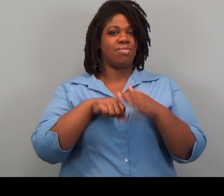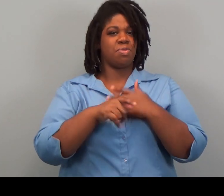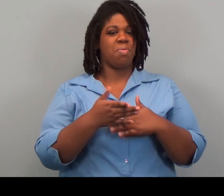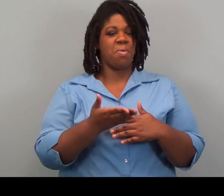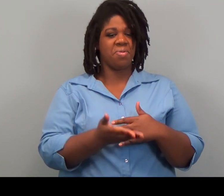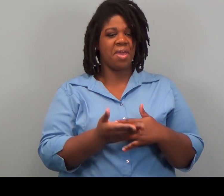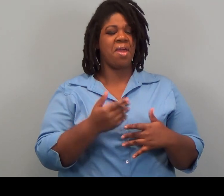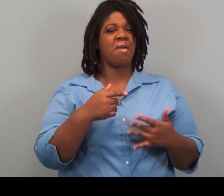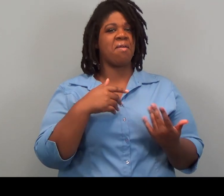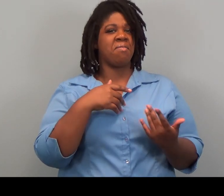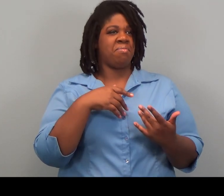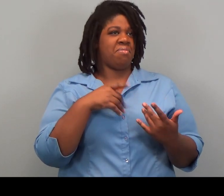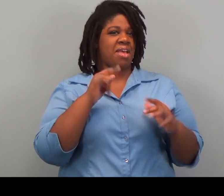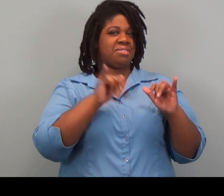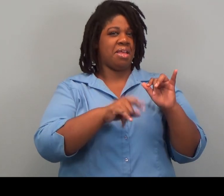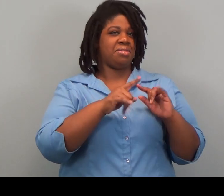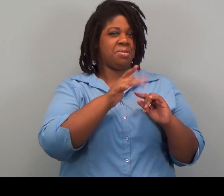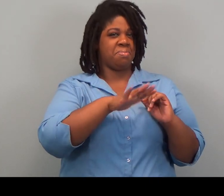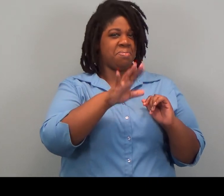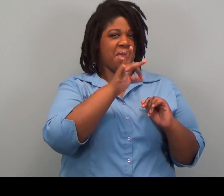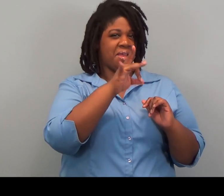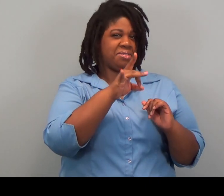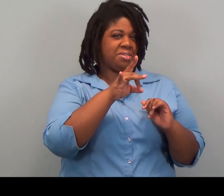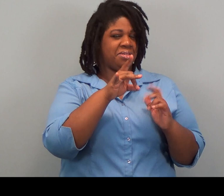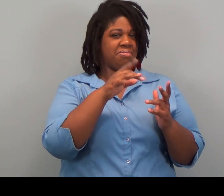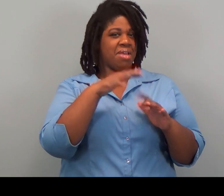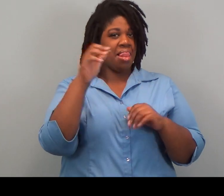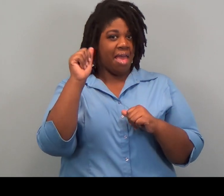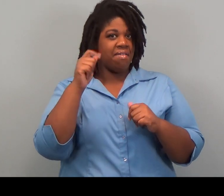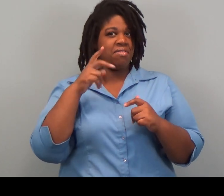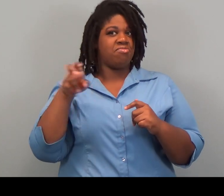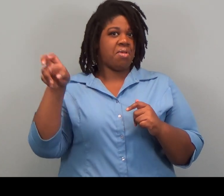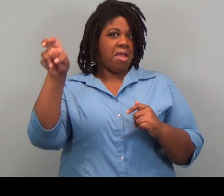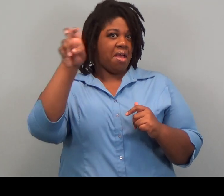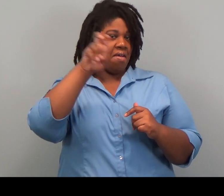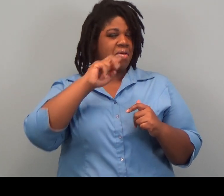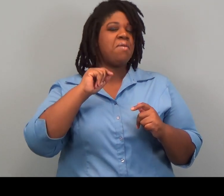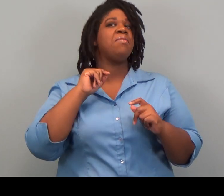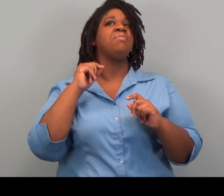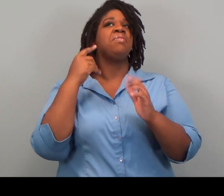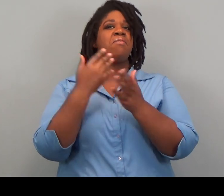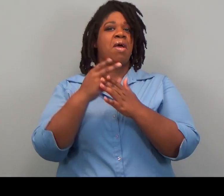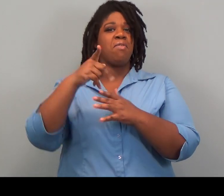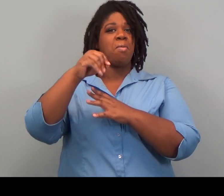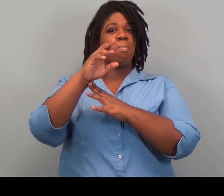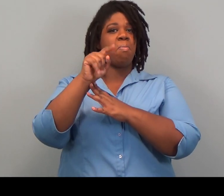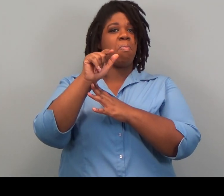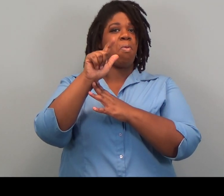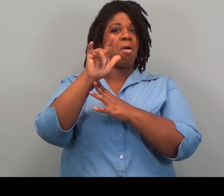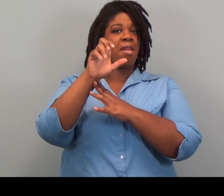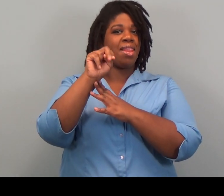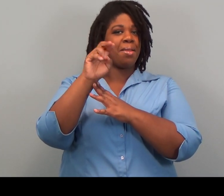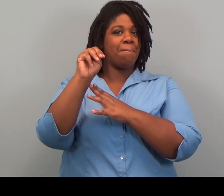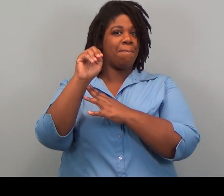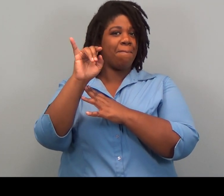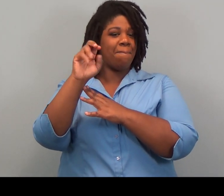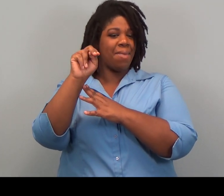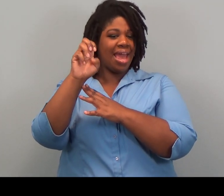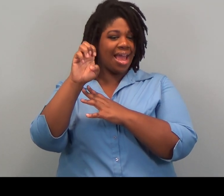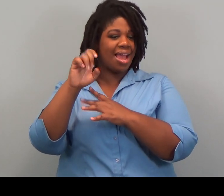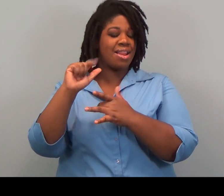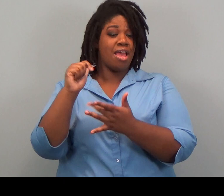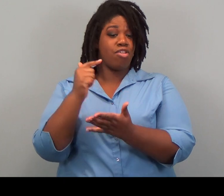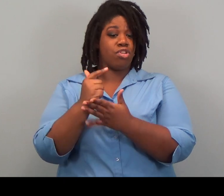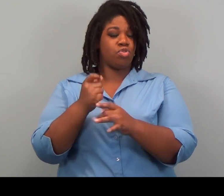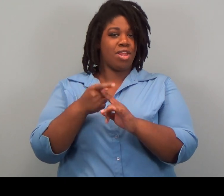left, started doing some traveling, ended up in Portland, Maine, graduated from the University of Maine Augusta in Mental Health and